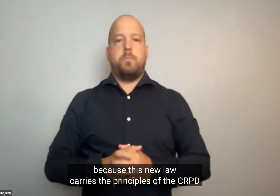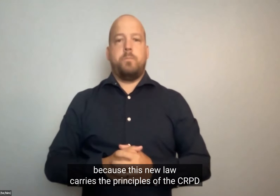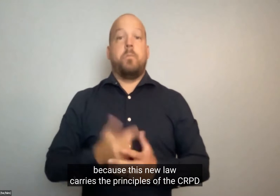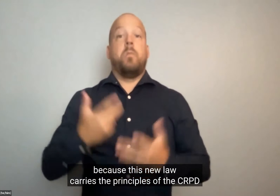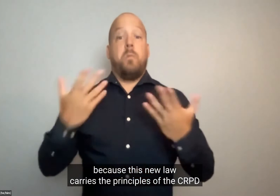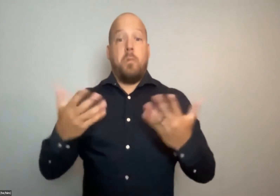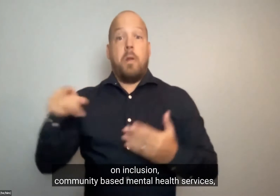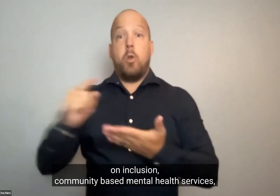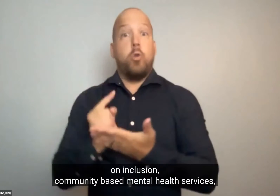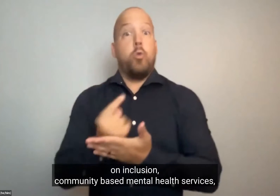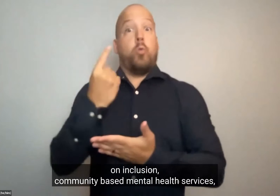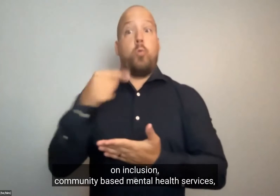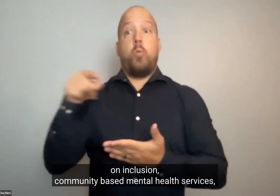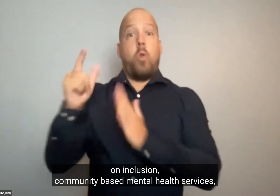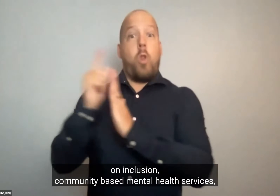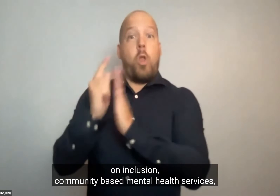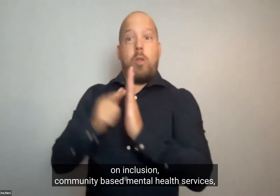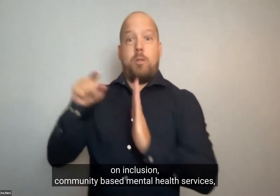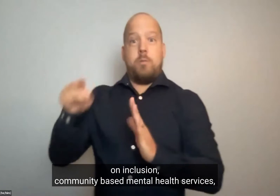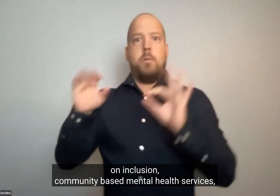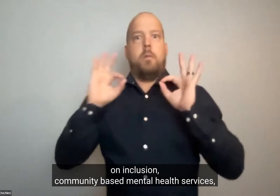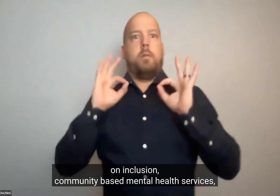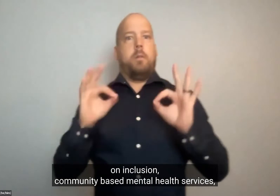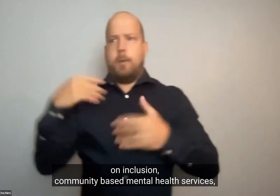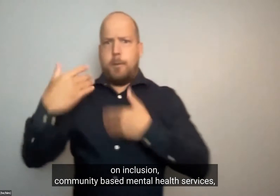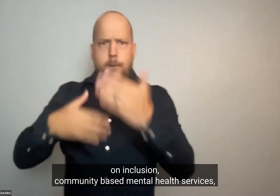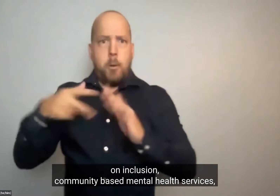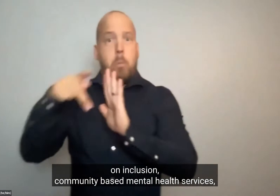the CRPD on inclusion,